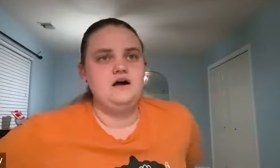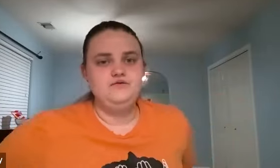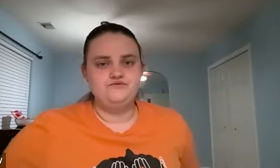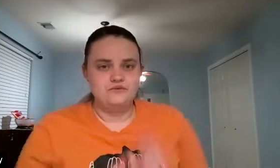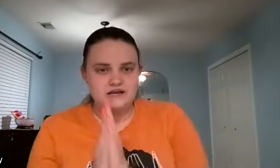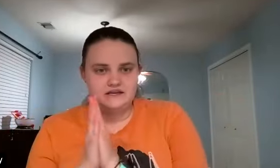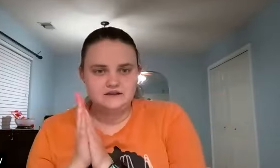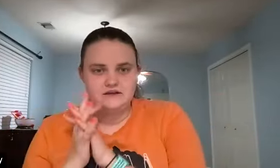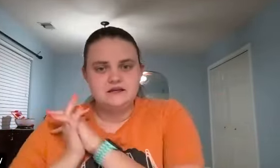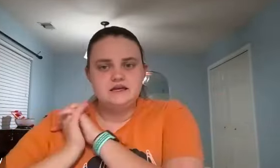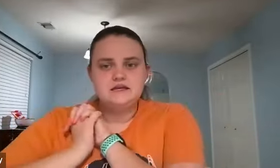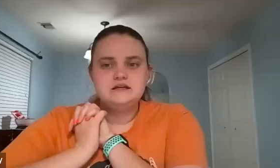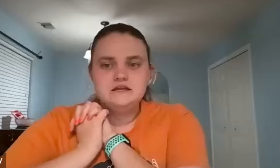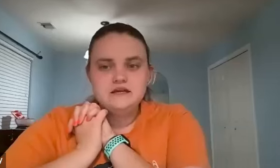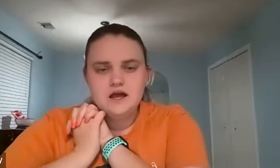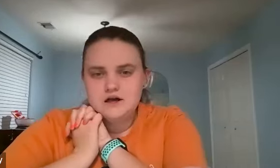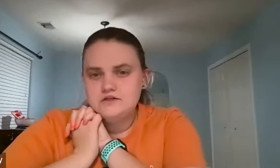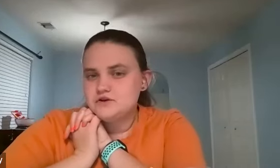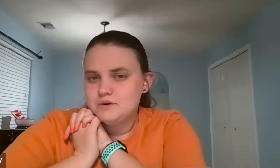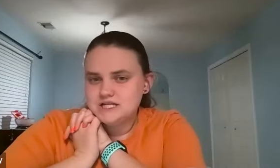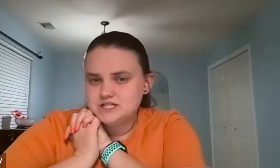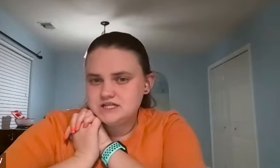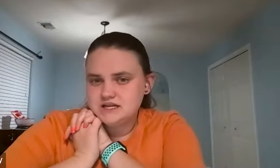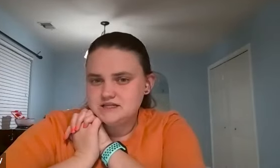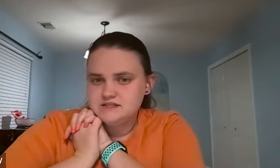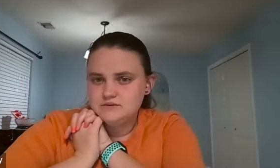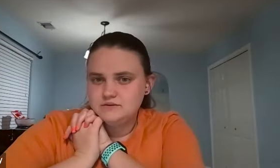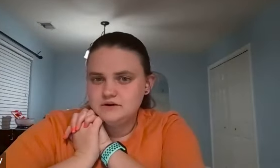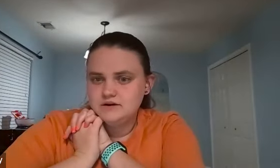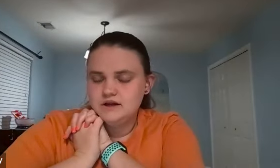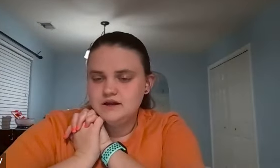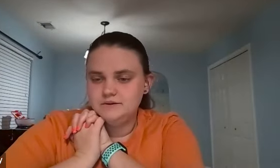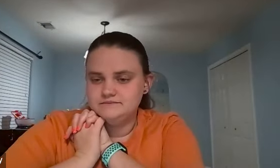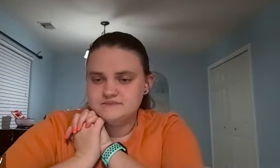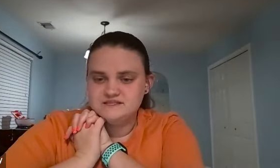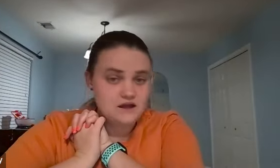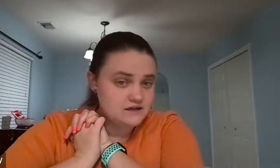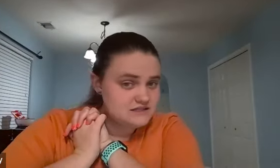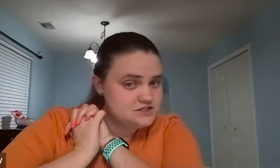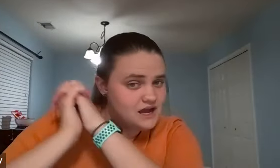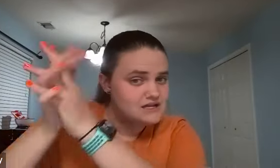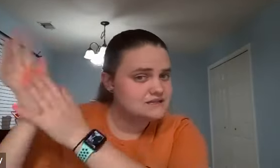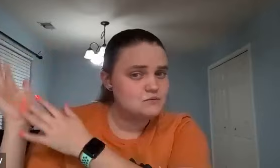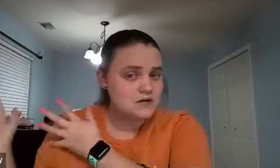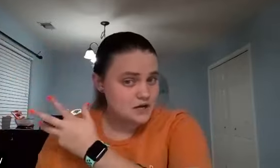All righty. Any other questions or signs that you guys want to